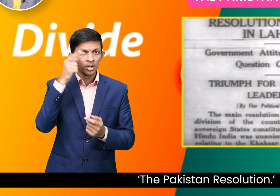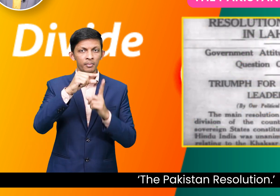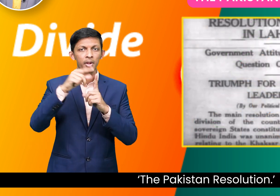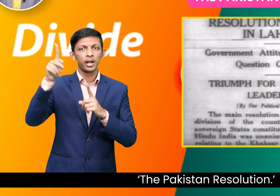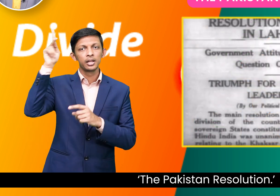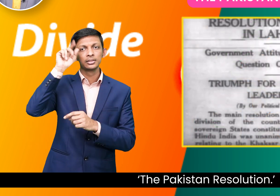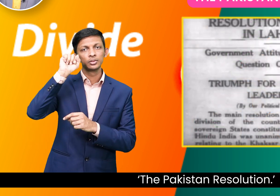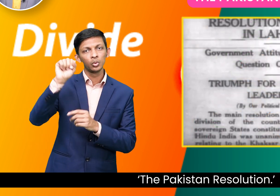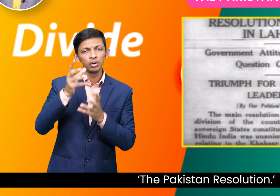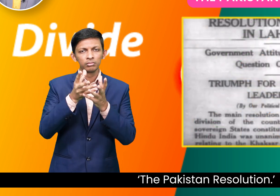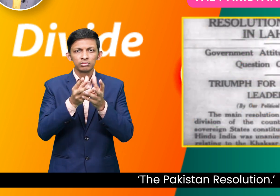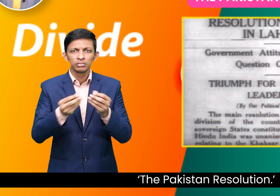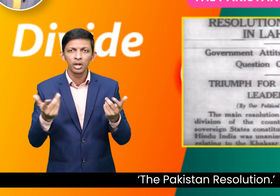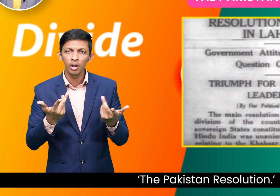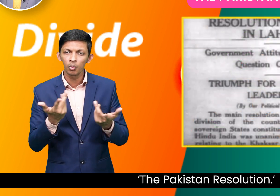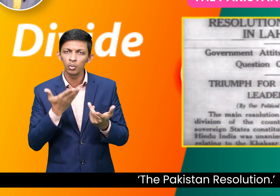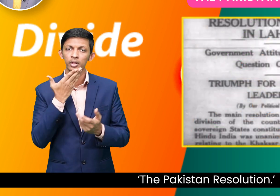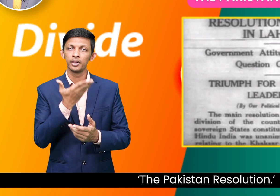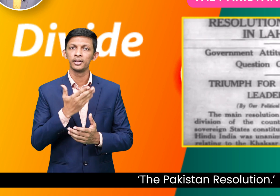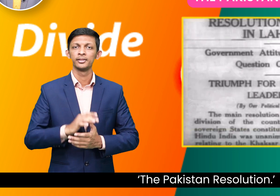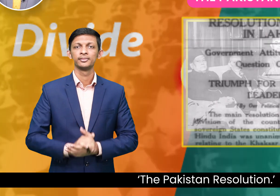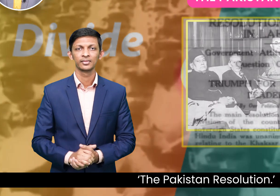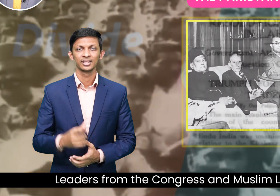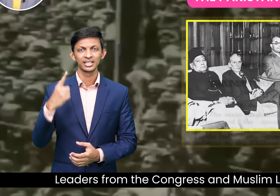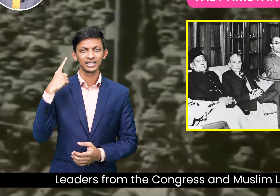Pakistan Resolution.